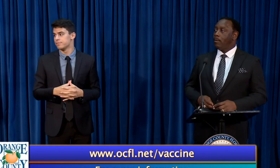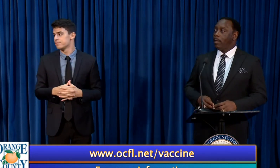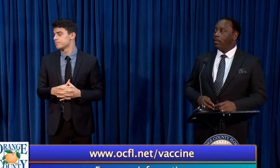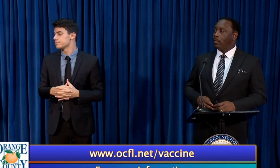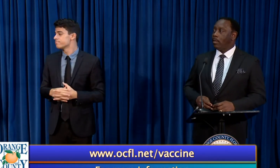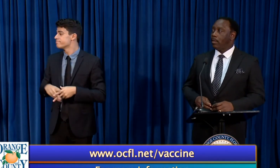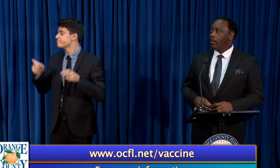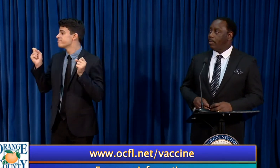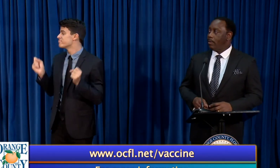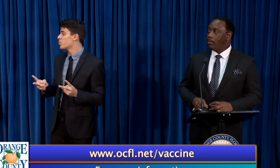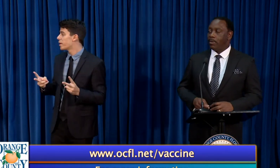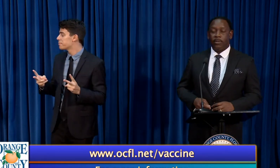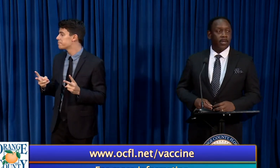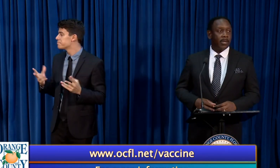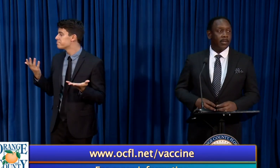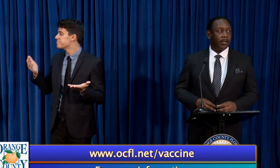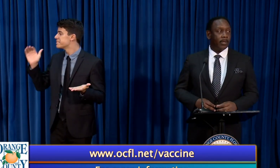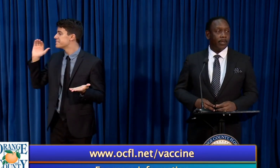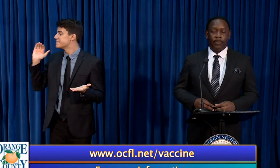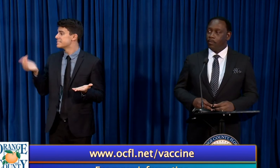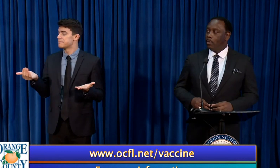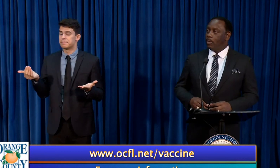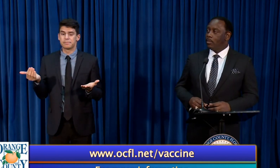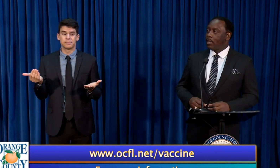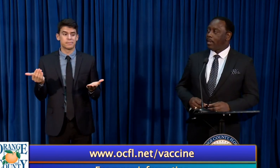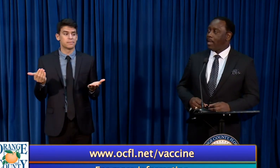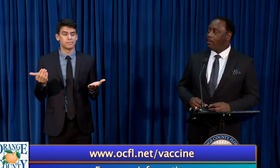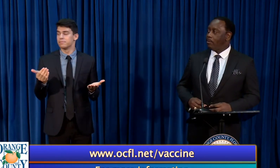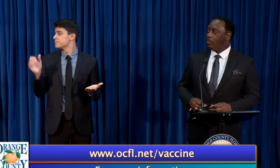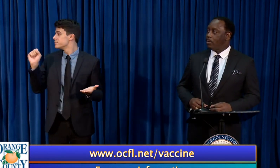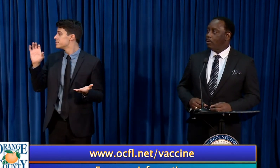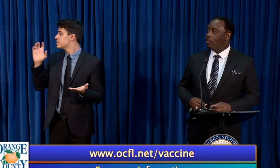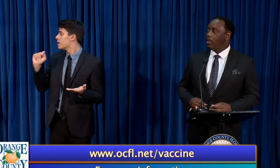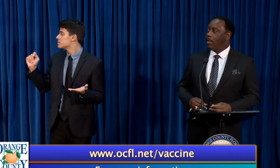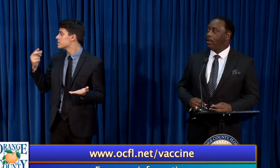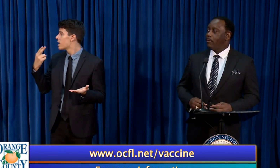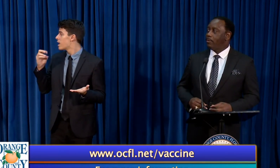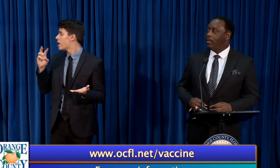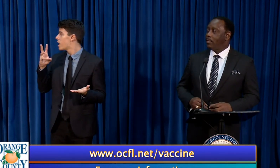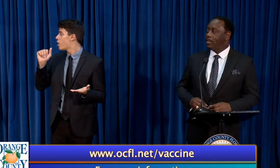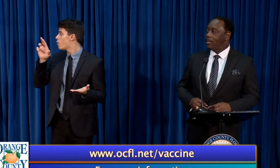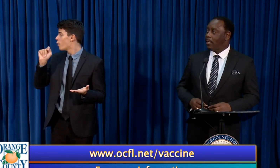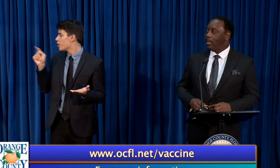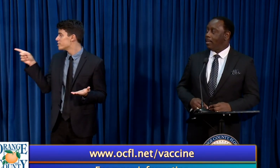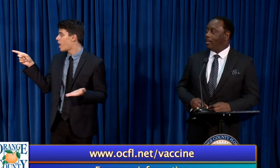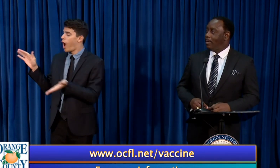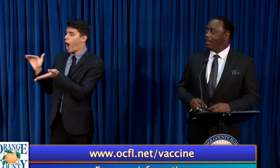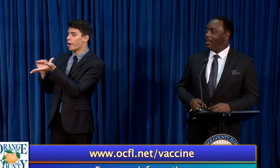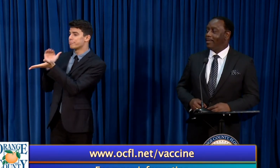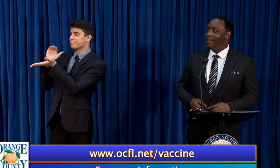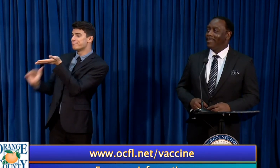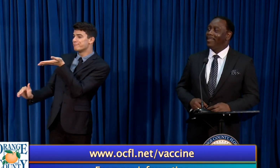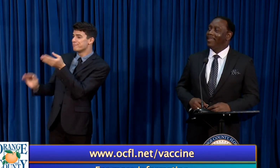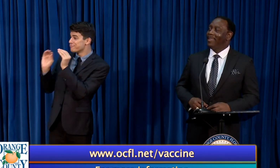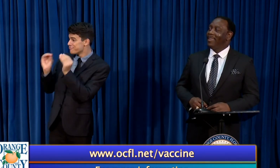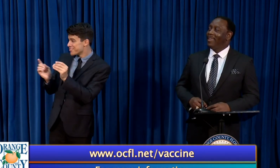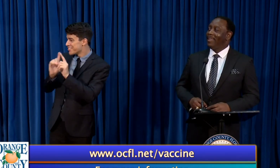All right. It appears that Scott Howard from the schools got off easy today.